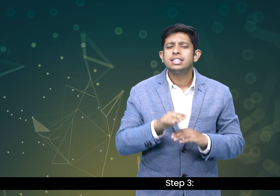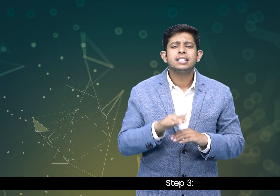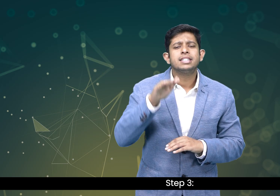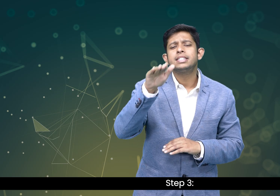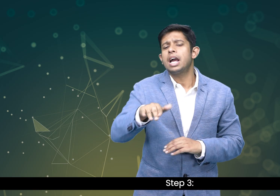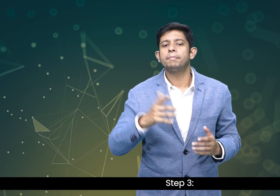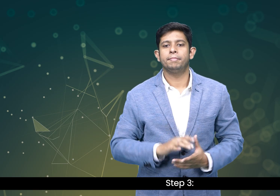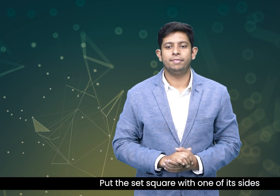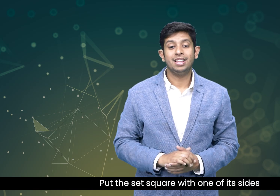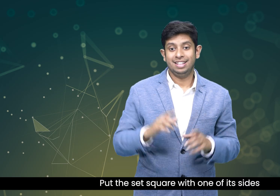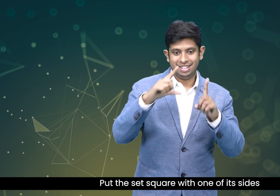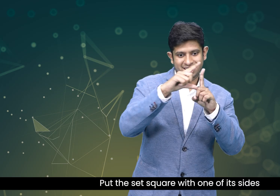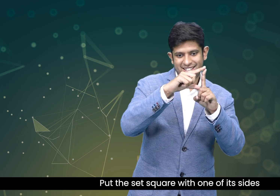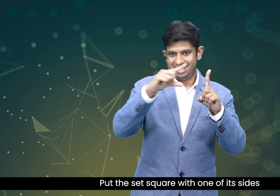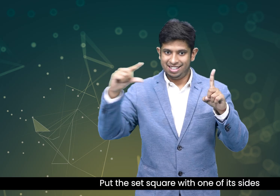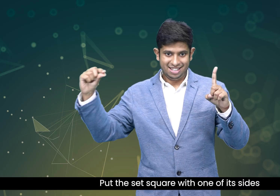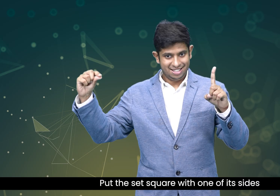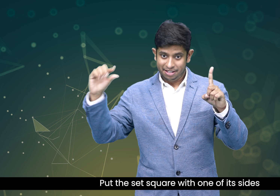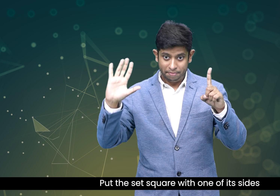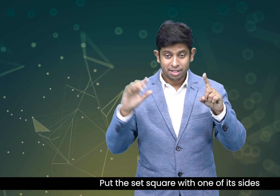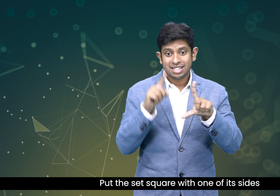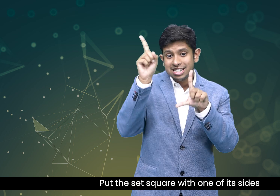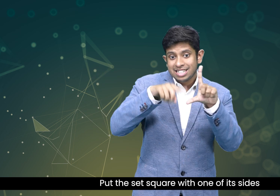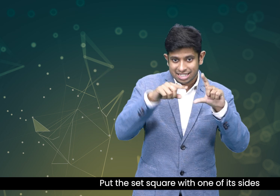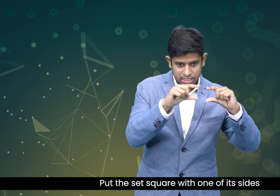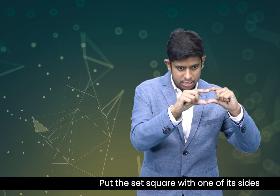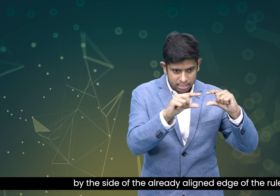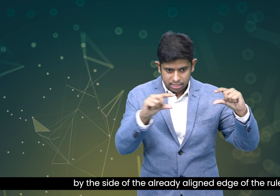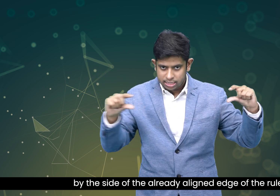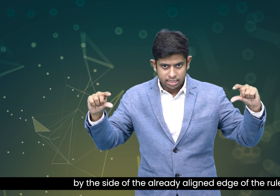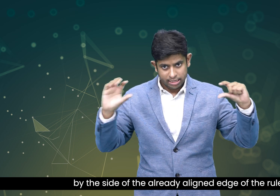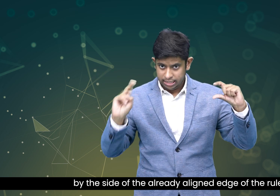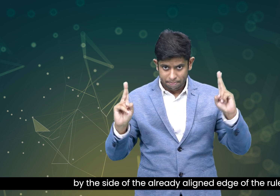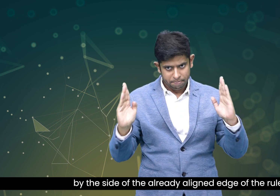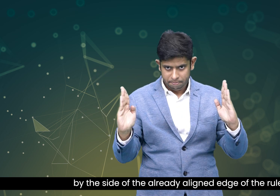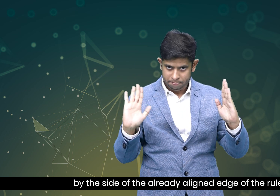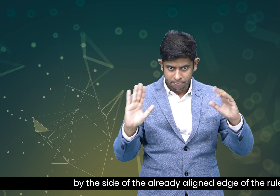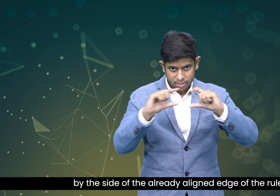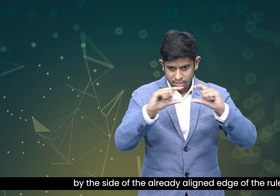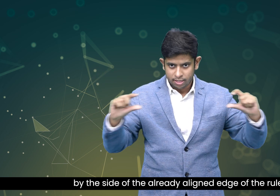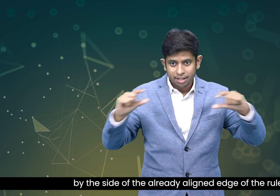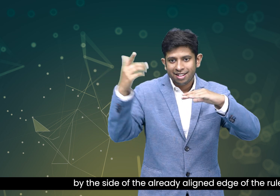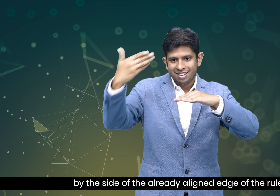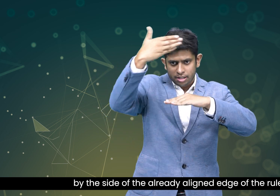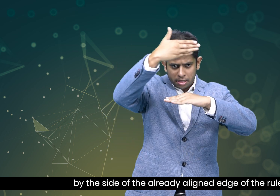Step 3. Put the set square with one of its sides by the side of the already aligned edge of the